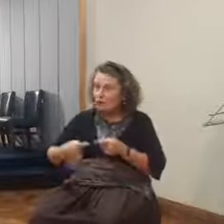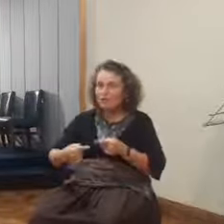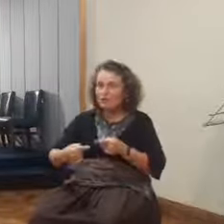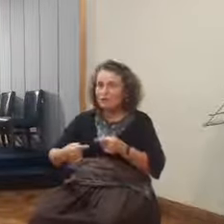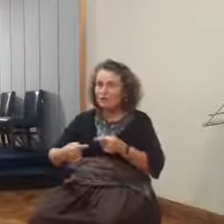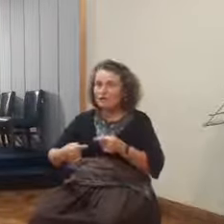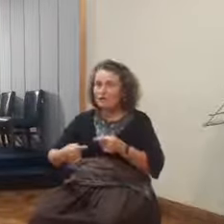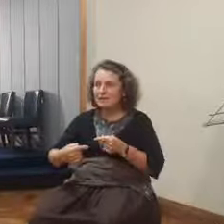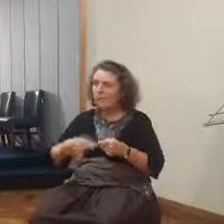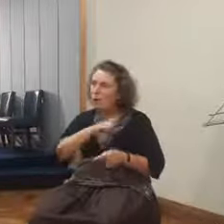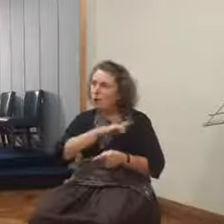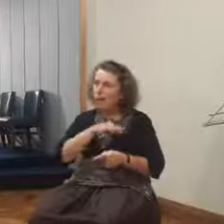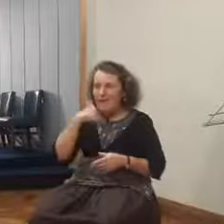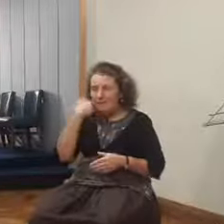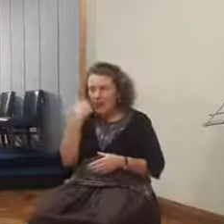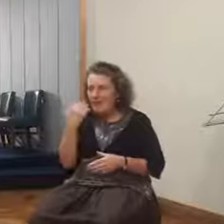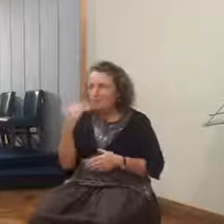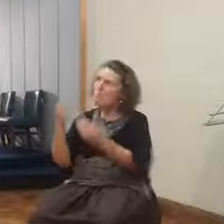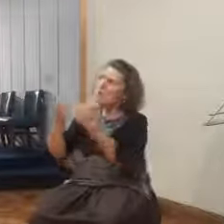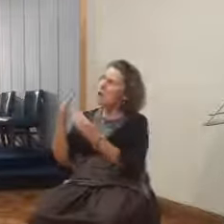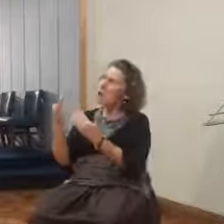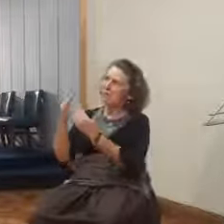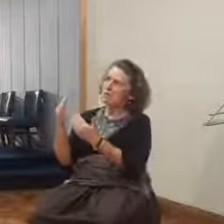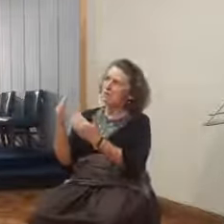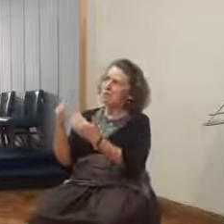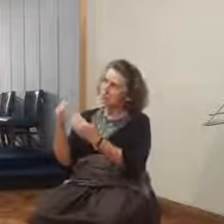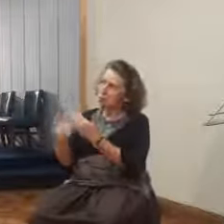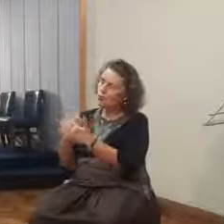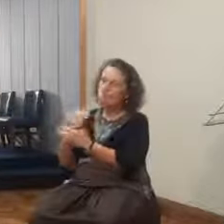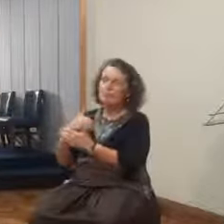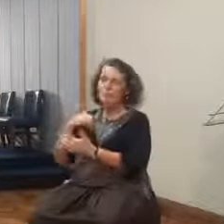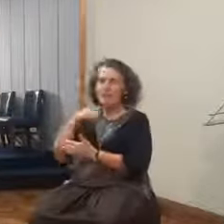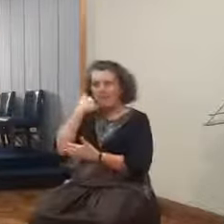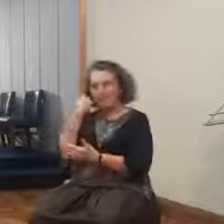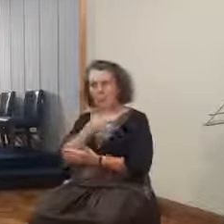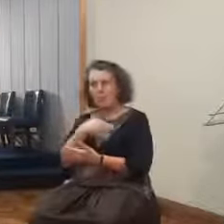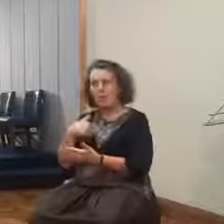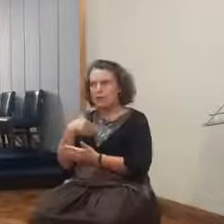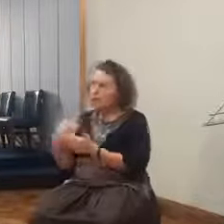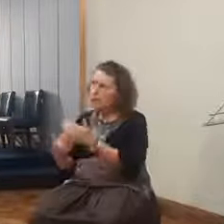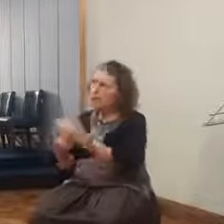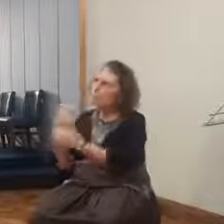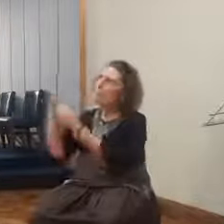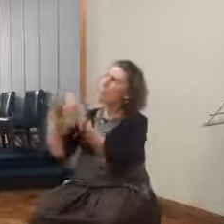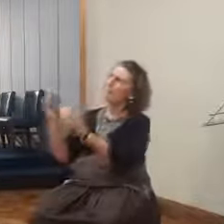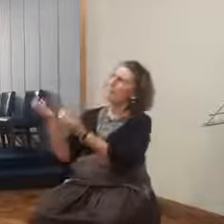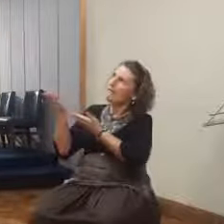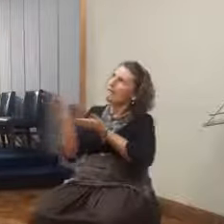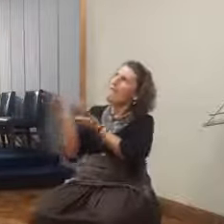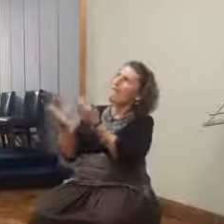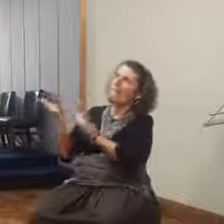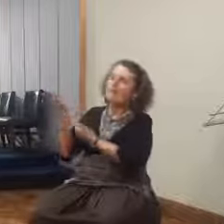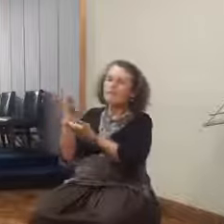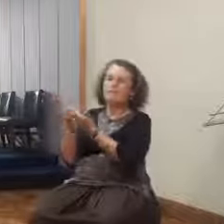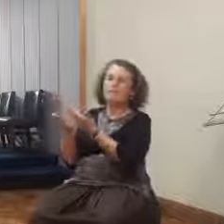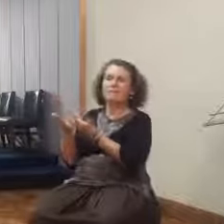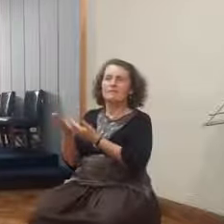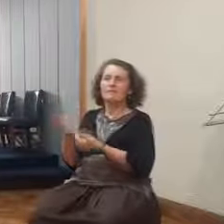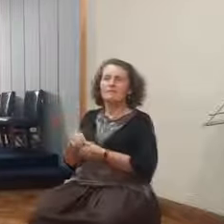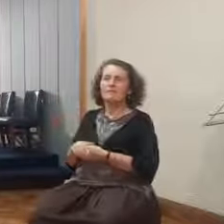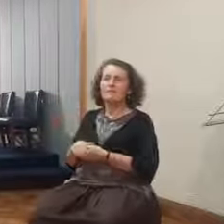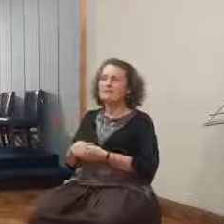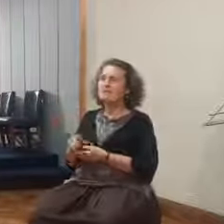song for new mercies. Thy mercies are new every morning. Calvin describes this as a rare